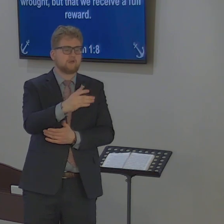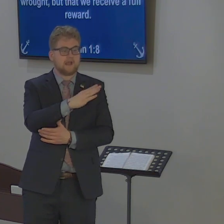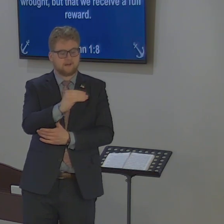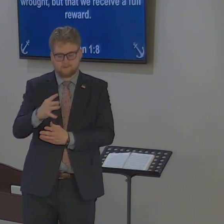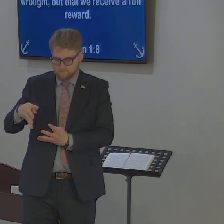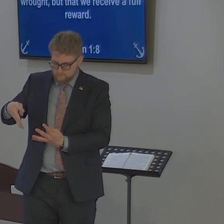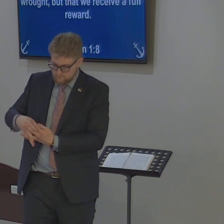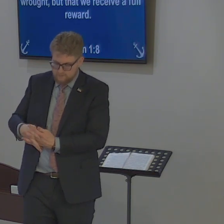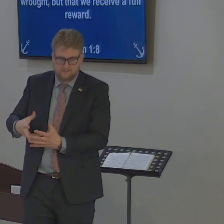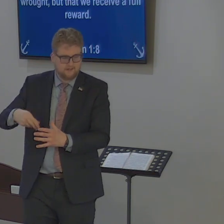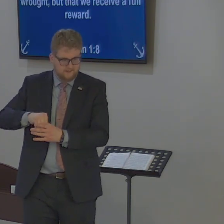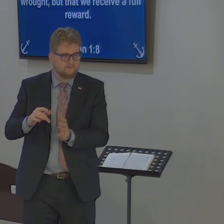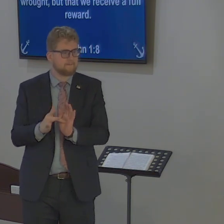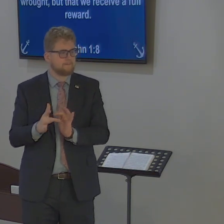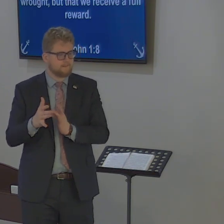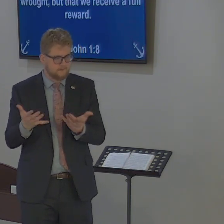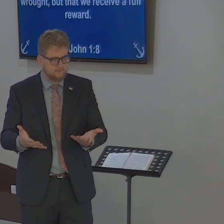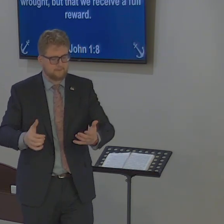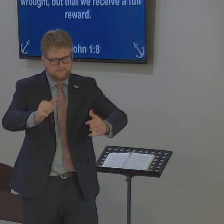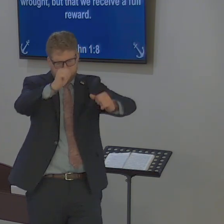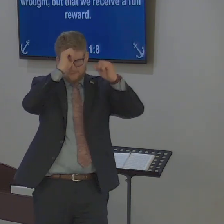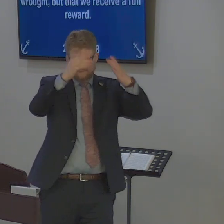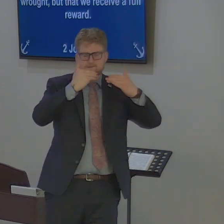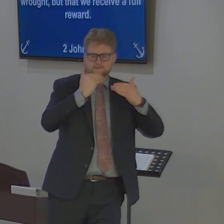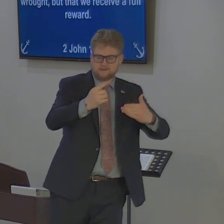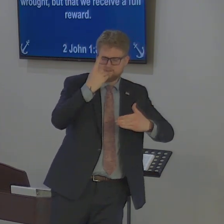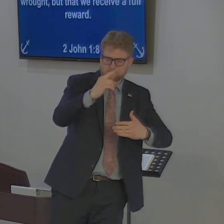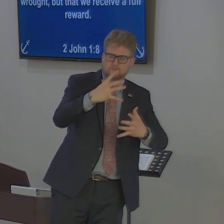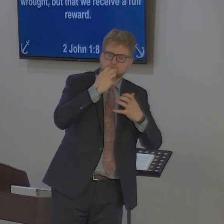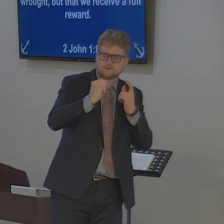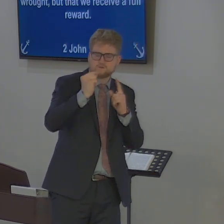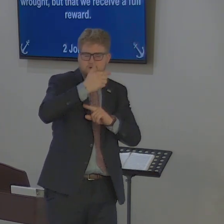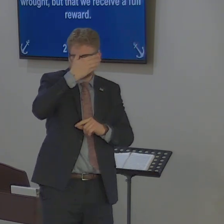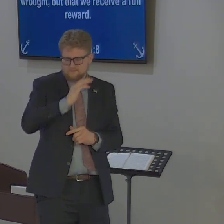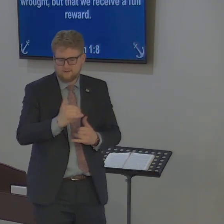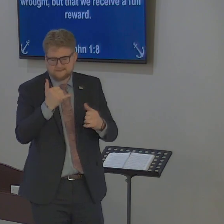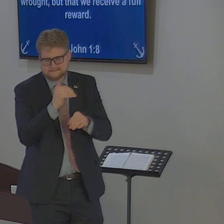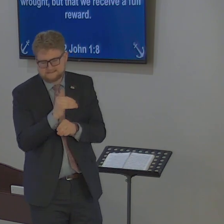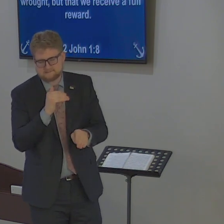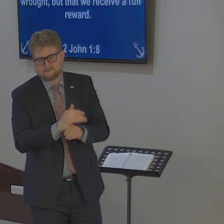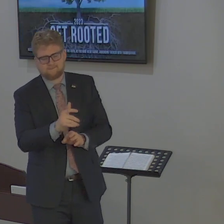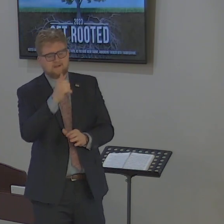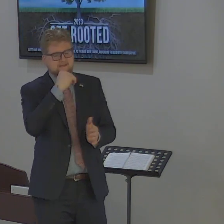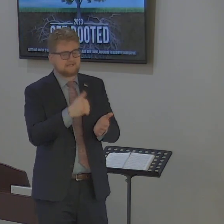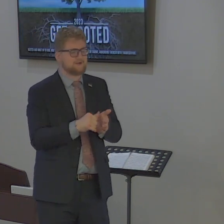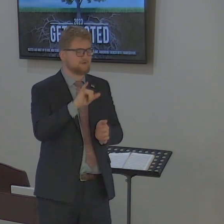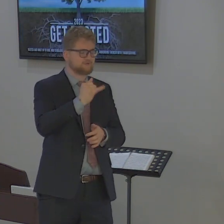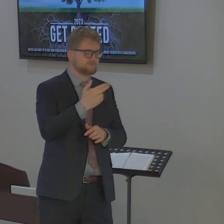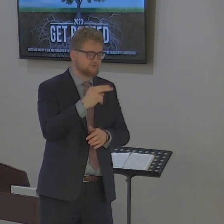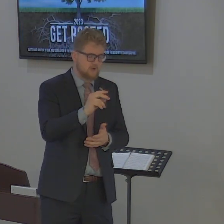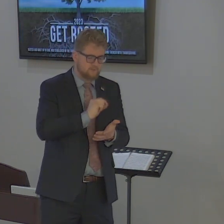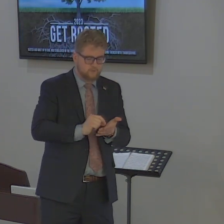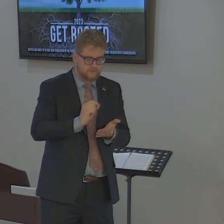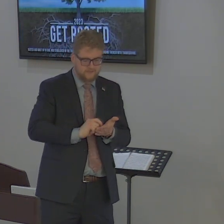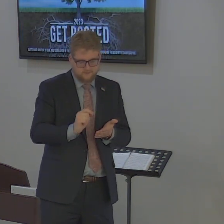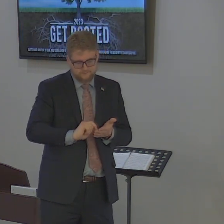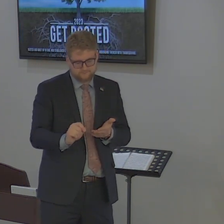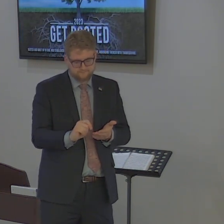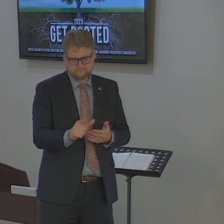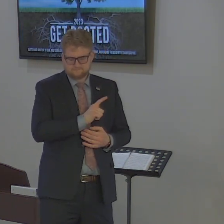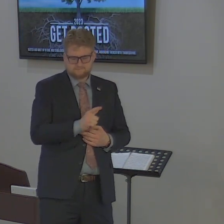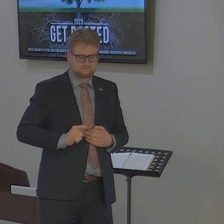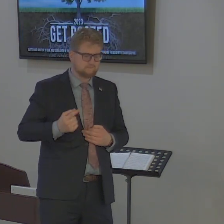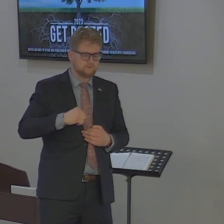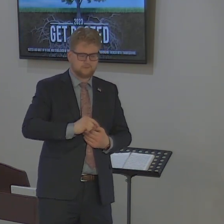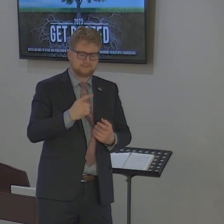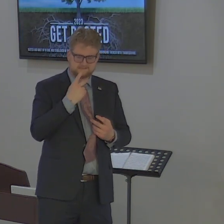God. Father, thank you for the precious Word of God tonight, Lord, this letter that John would pen down. Lord, we see there's a great